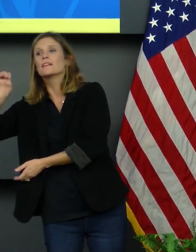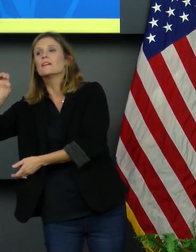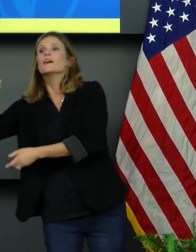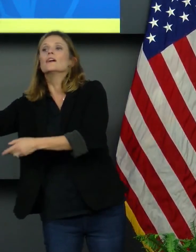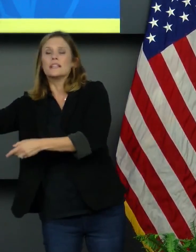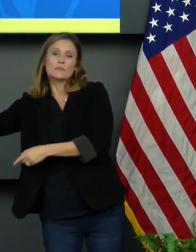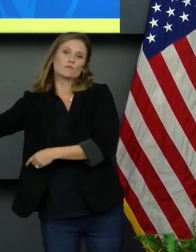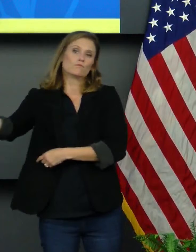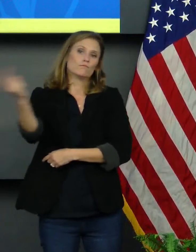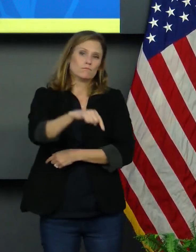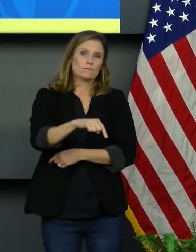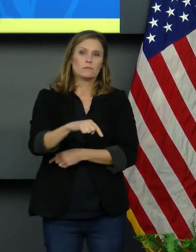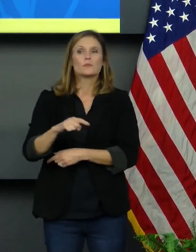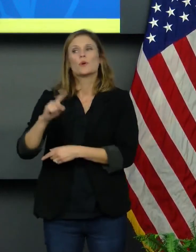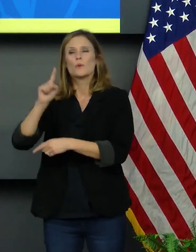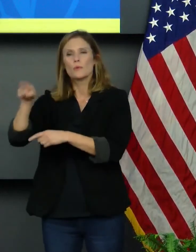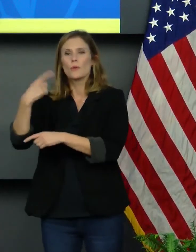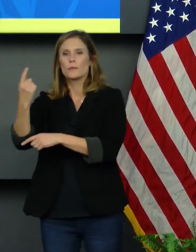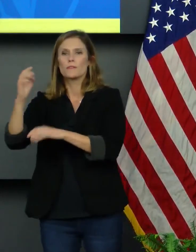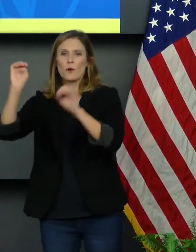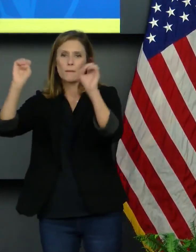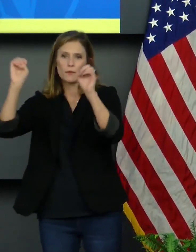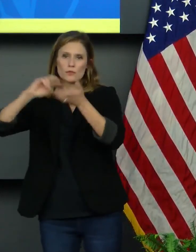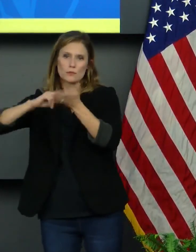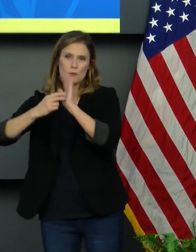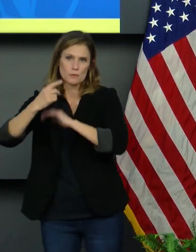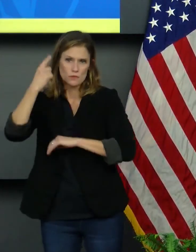for urgent purposes only.